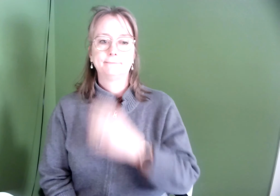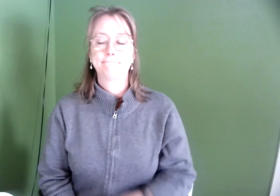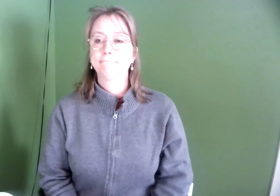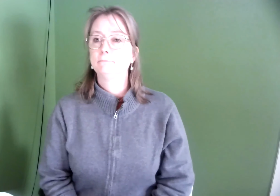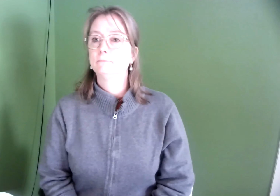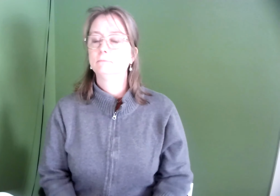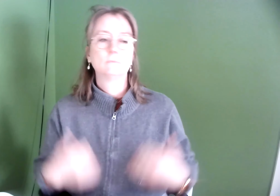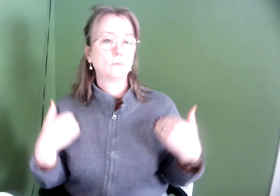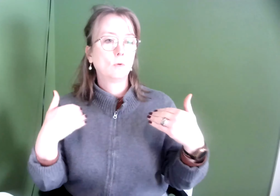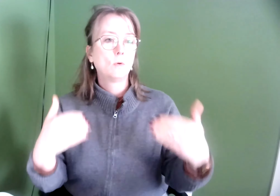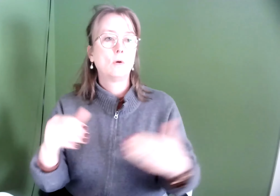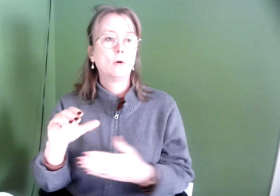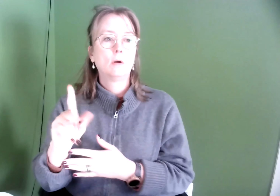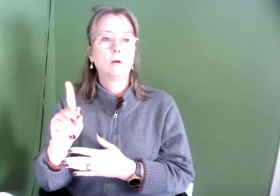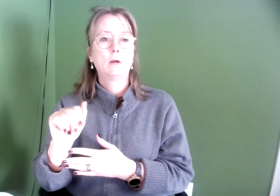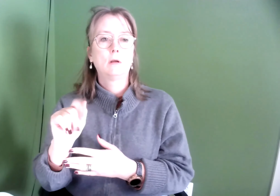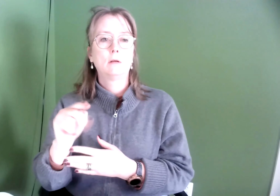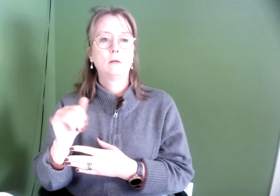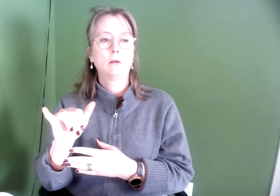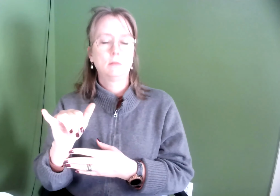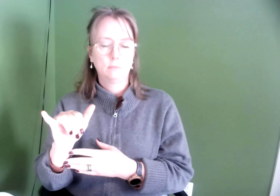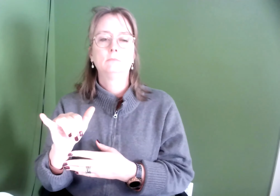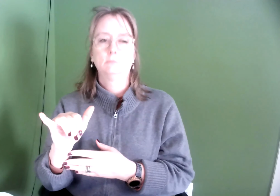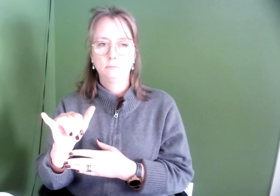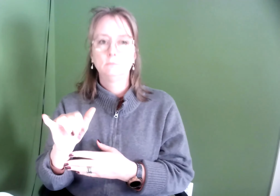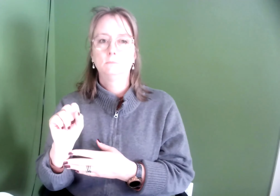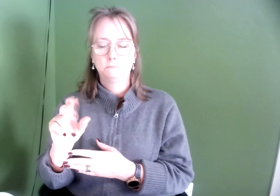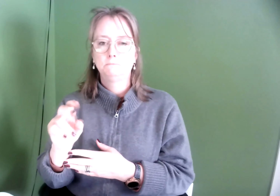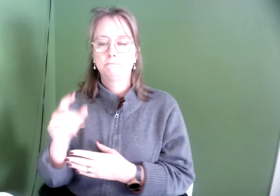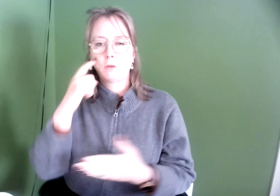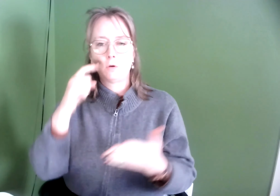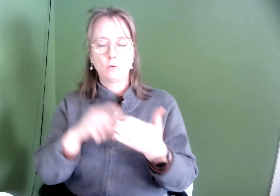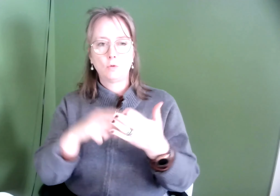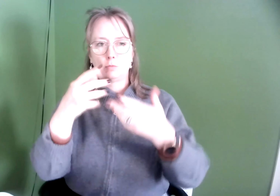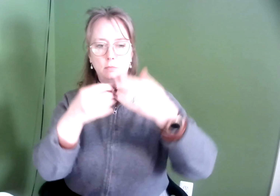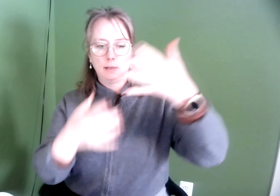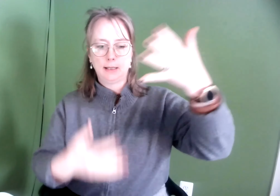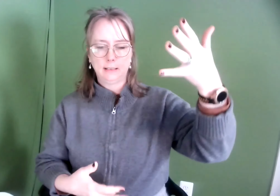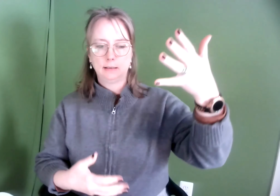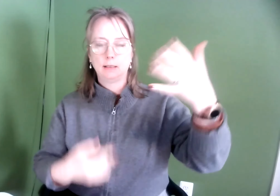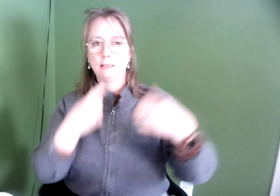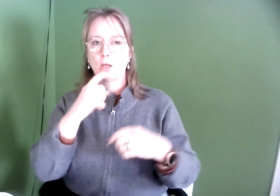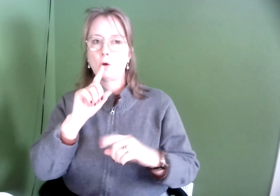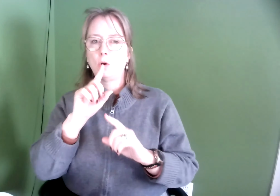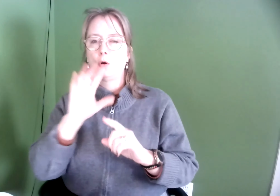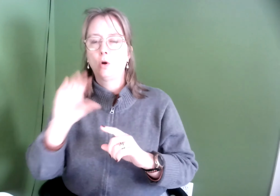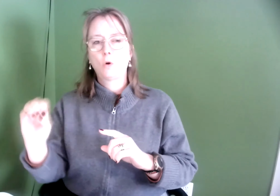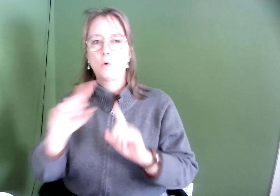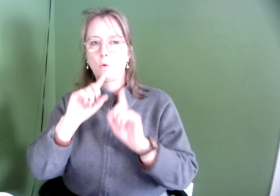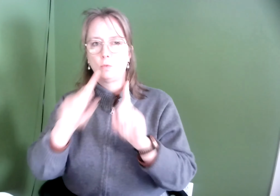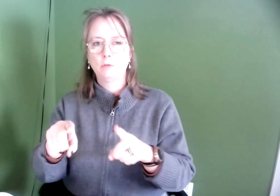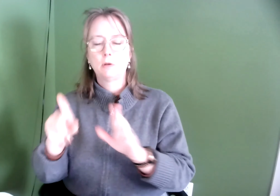Kathy, go ahead. Kathy, adelante. Okay. I noticed on the list that it described the co-responder program, which is a